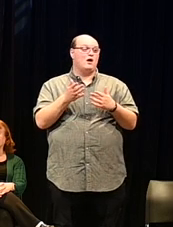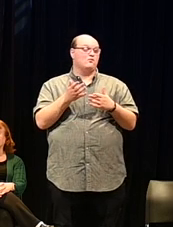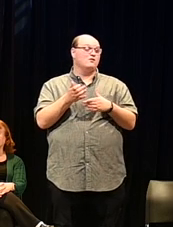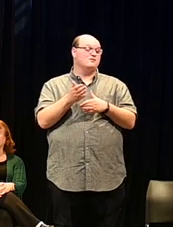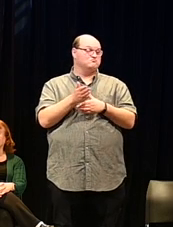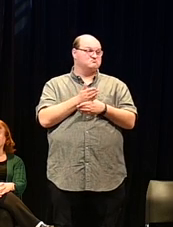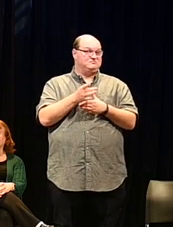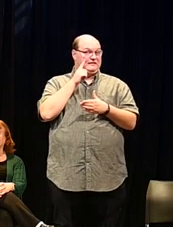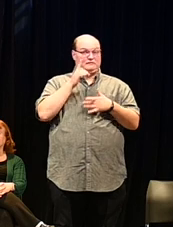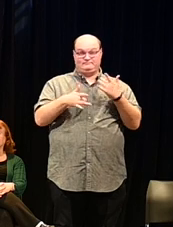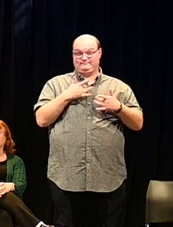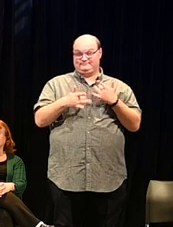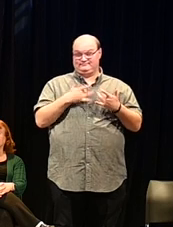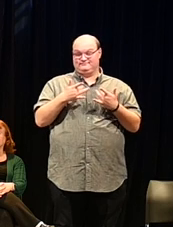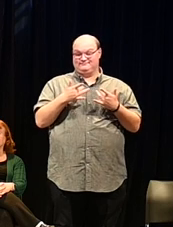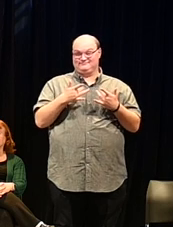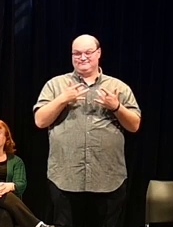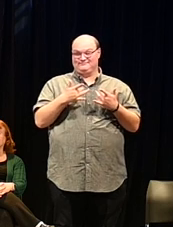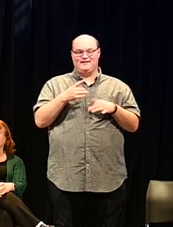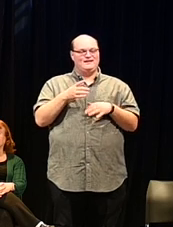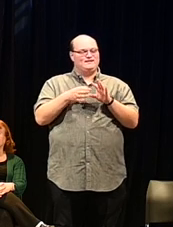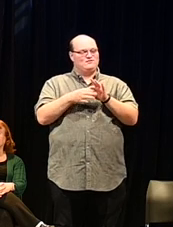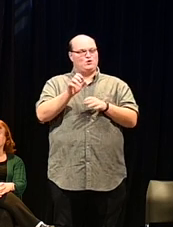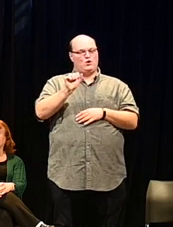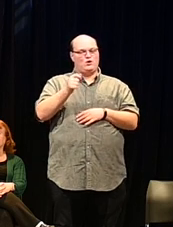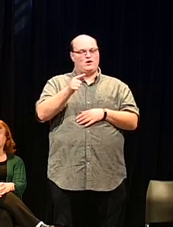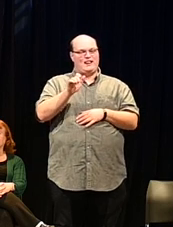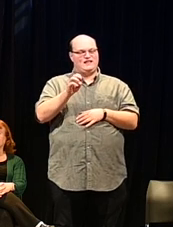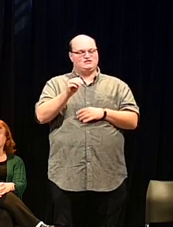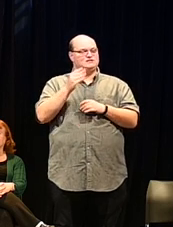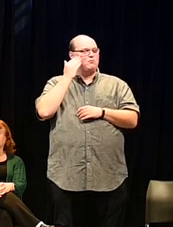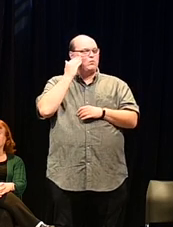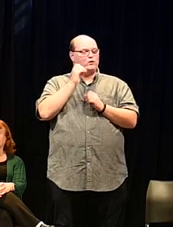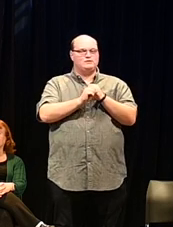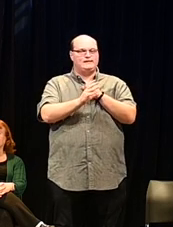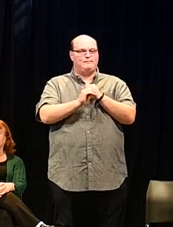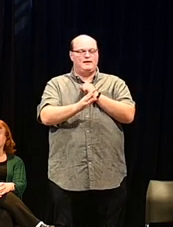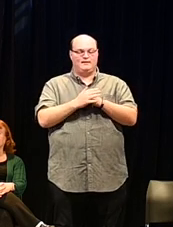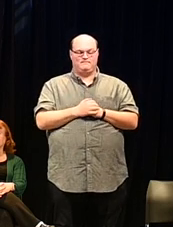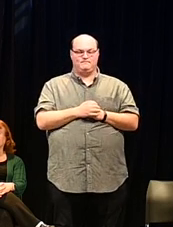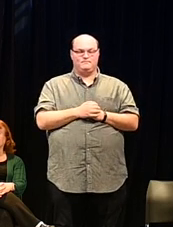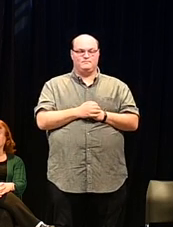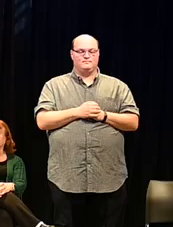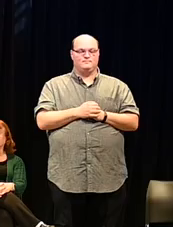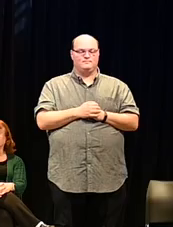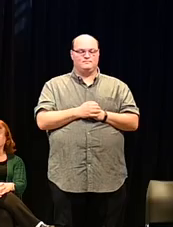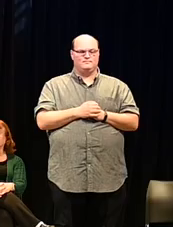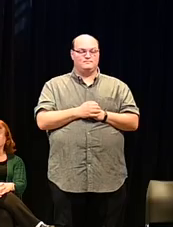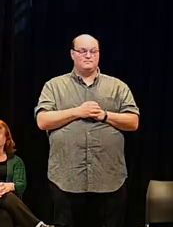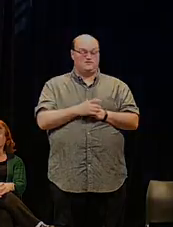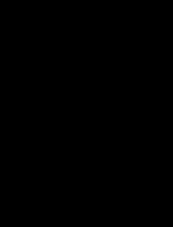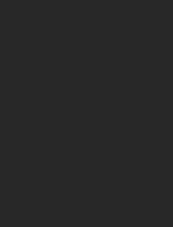with you that I think is pretty exciting, and it is around our Ageism Awareness campaign. So give me about 60 seconds of